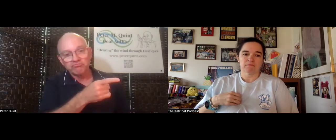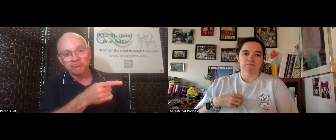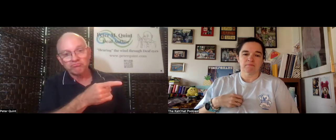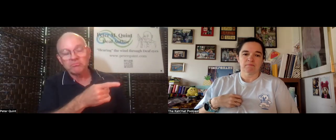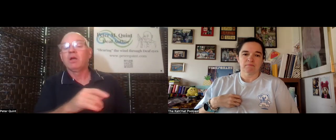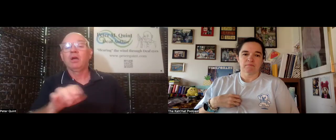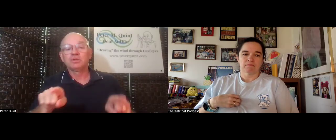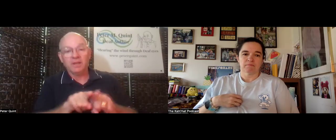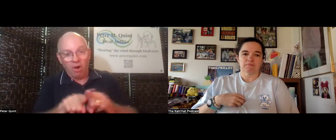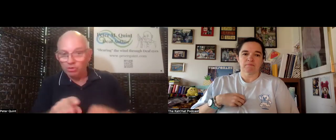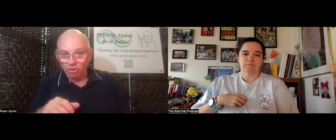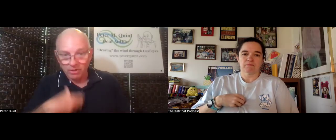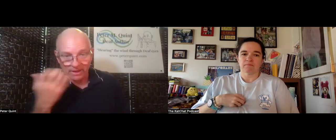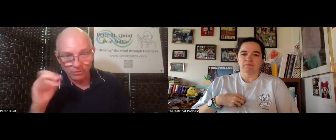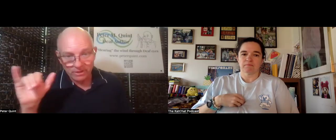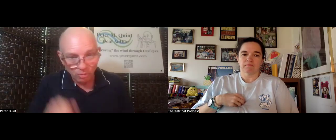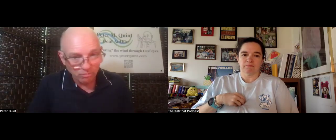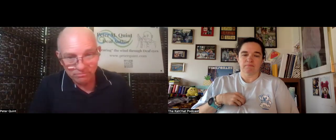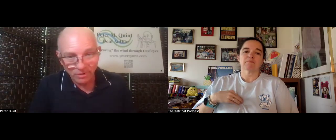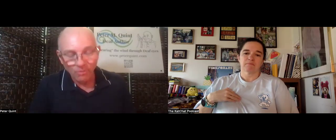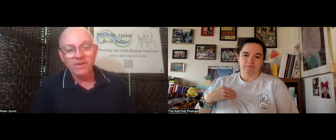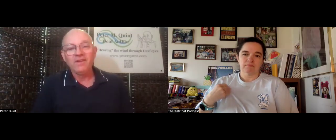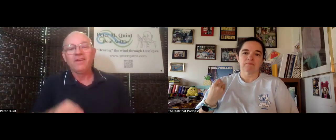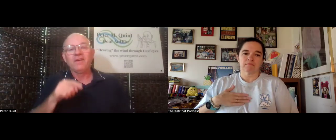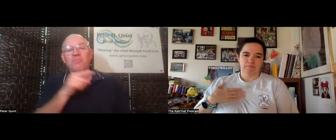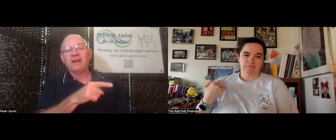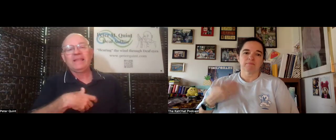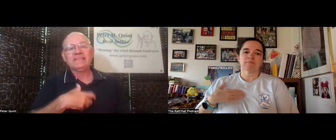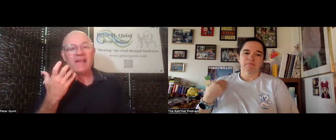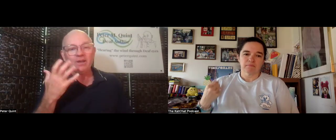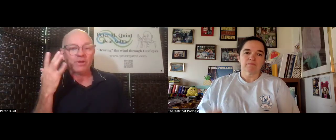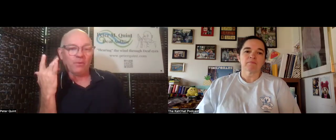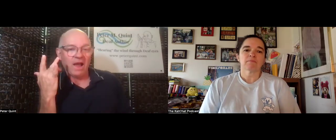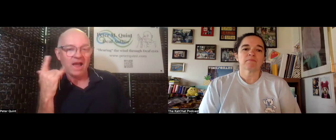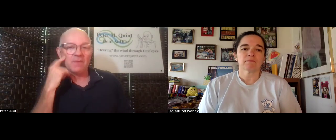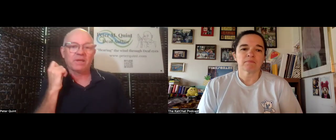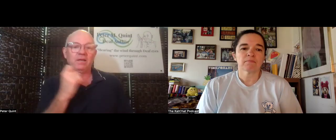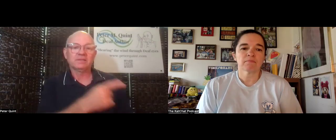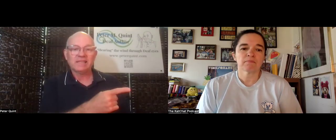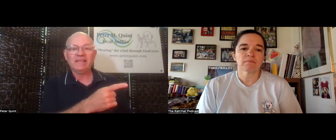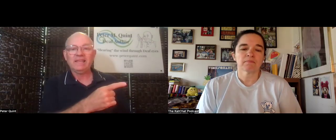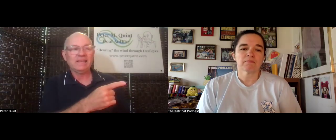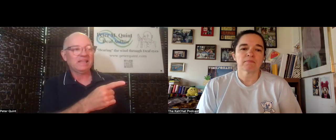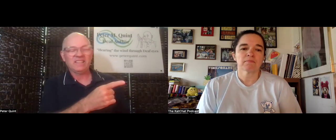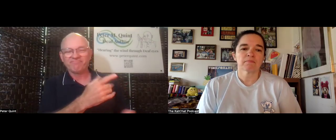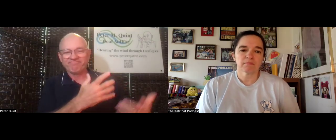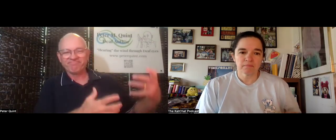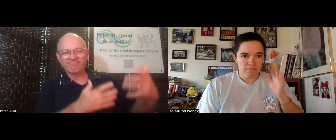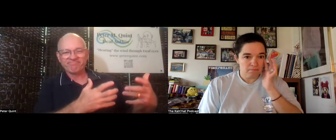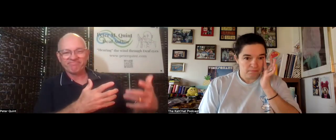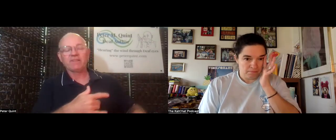Julius also angry too, you know. But he's angry. Why? Because